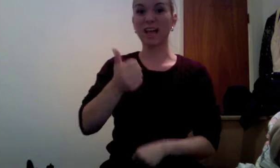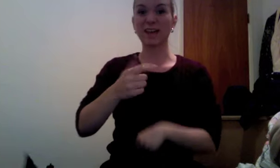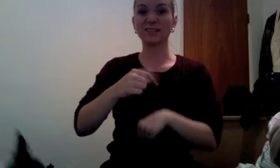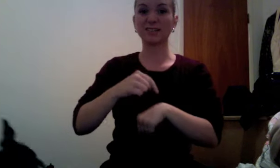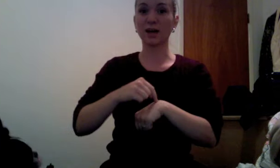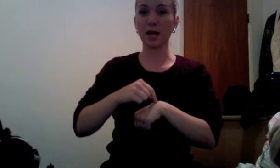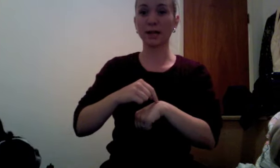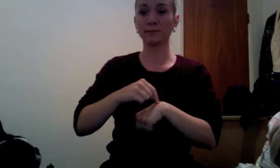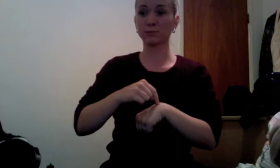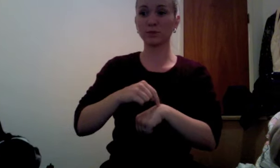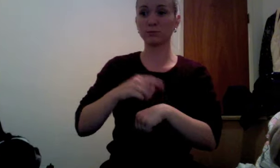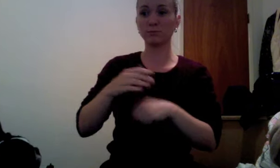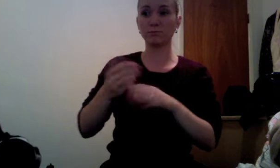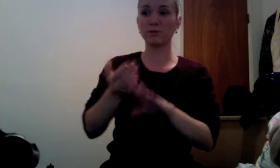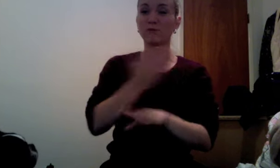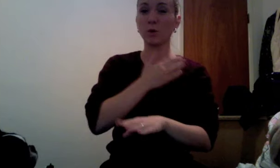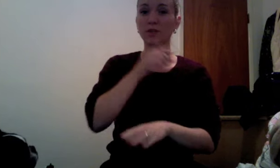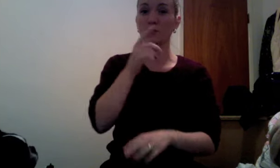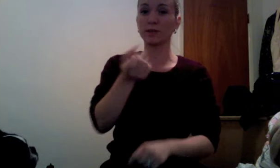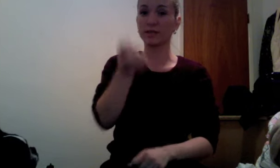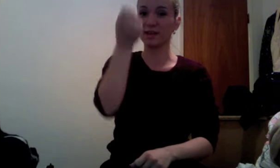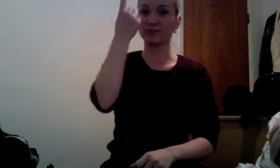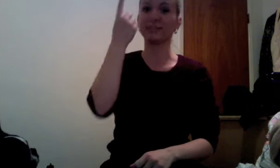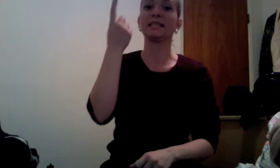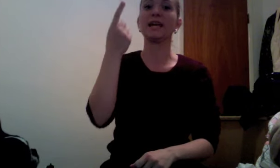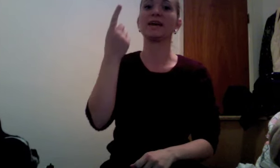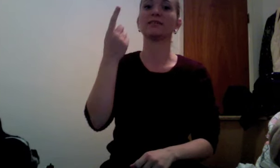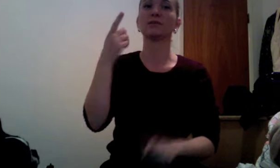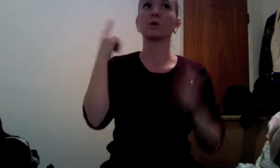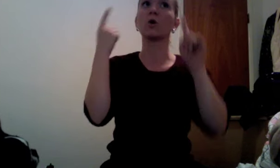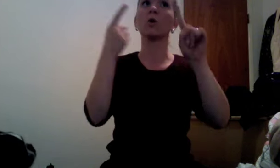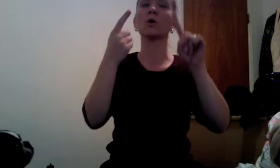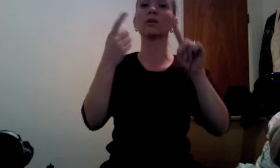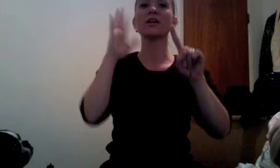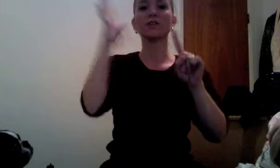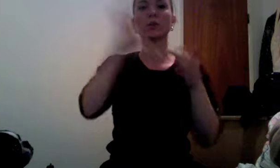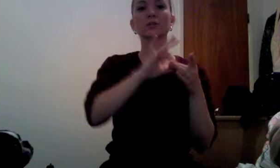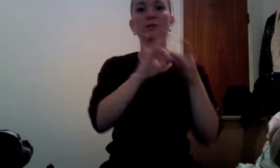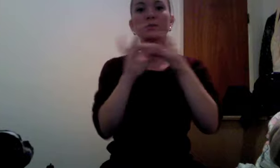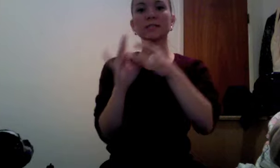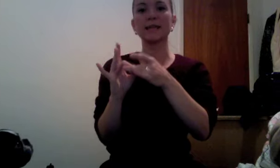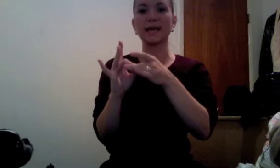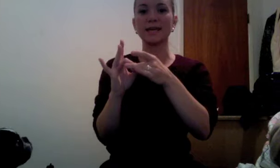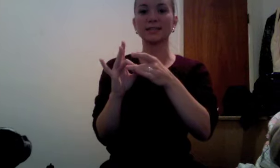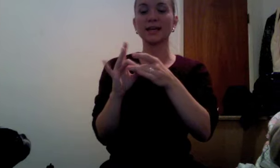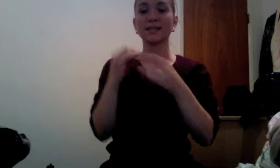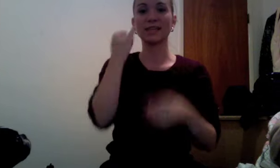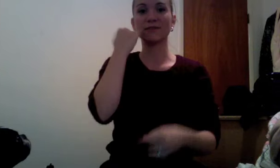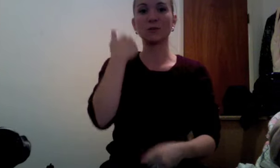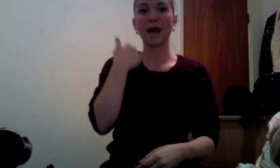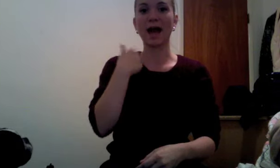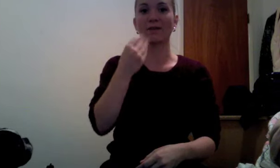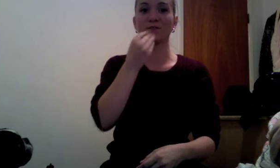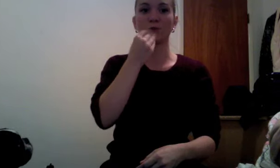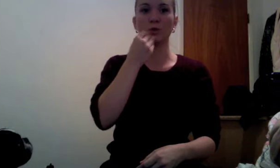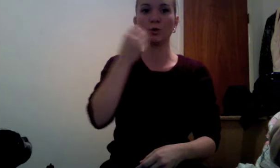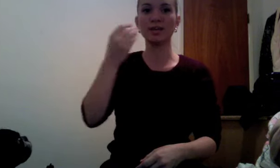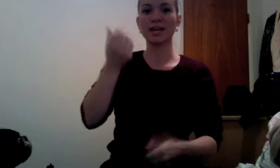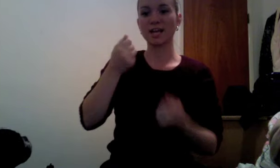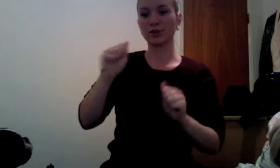10 times before they really understand the goal. They'll associate that if you have food and you're